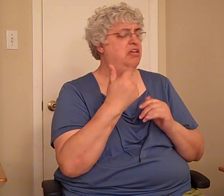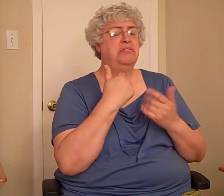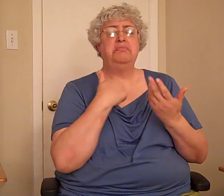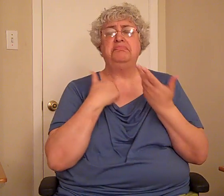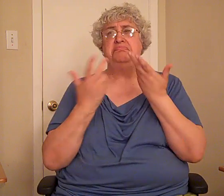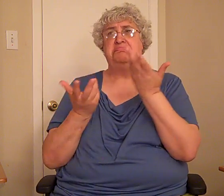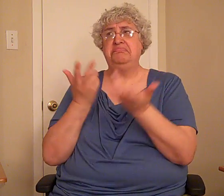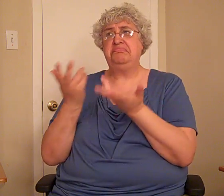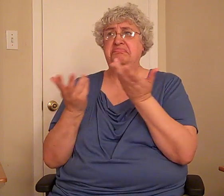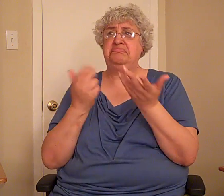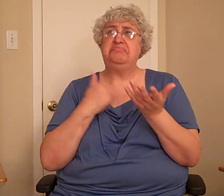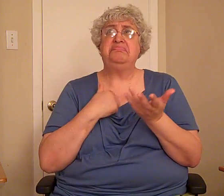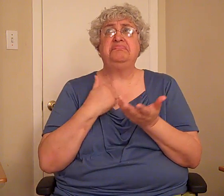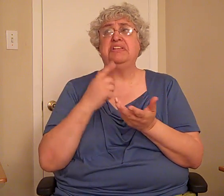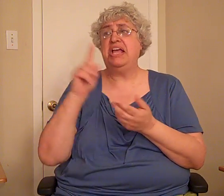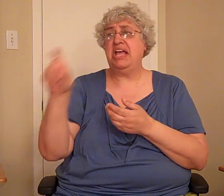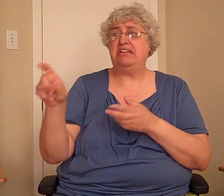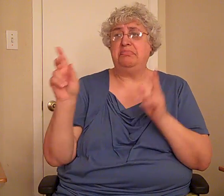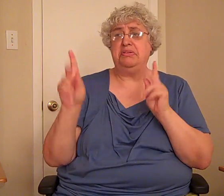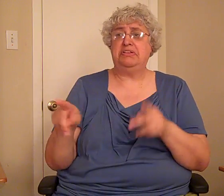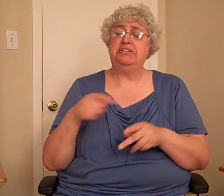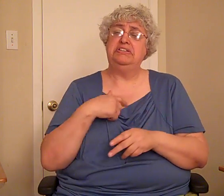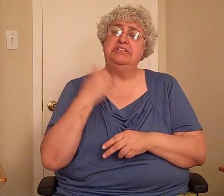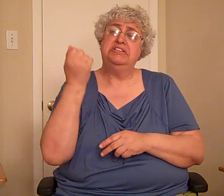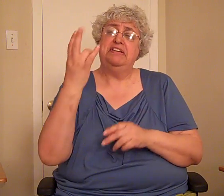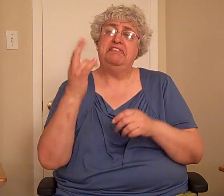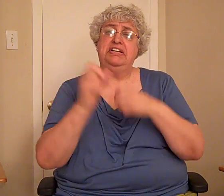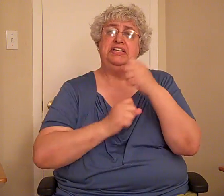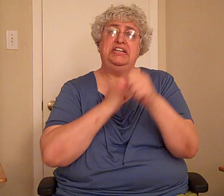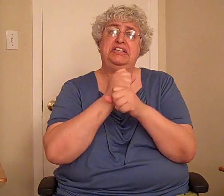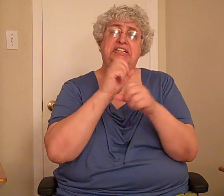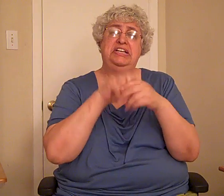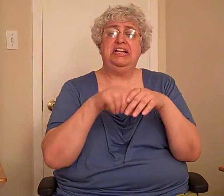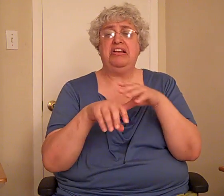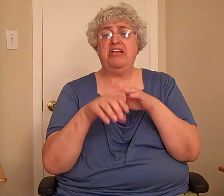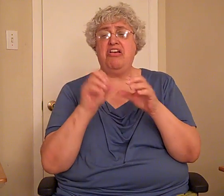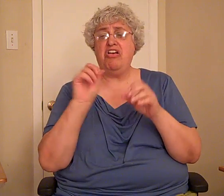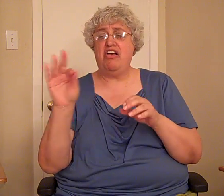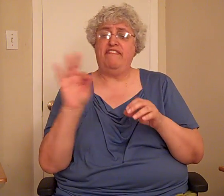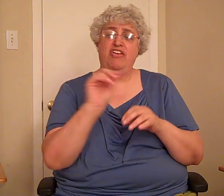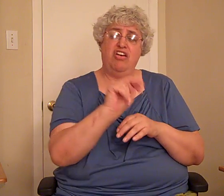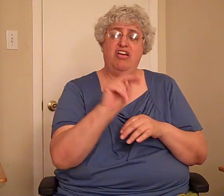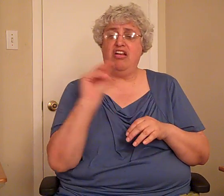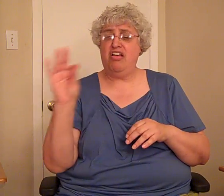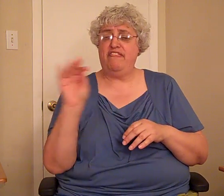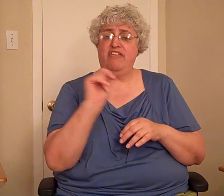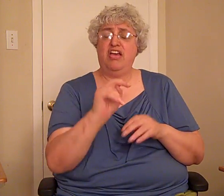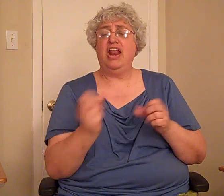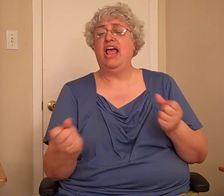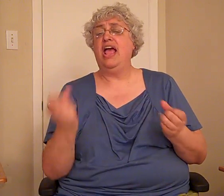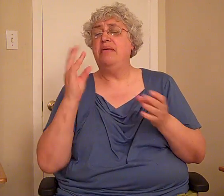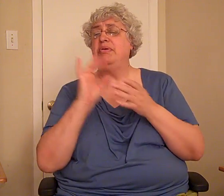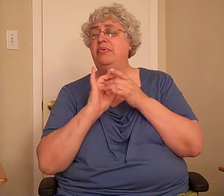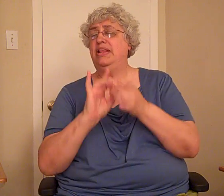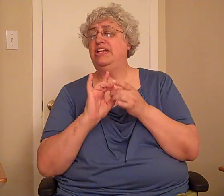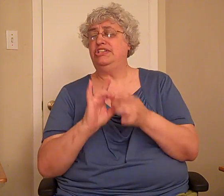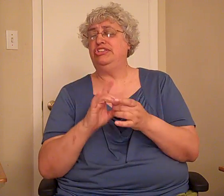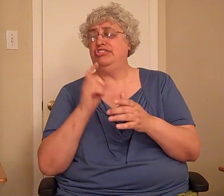I've been dabbling in it for 17 years. I'm like, that's nice. Well, how many relationships does that cost you? And how